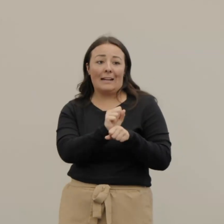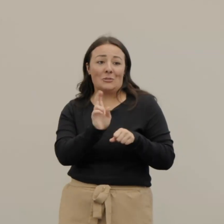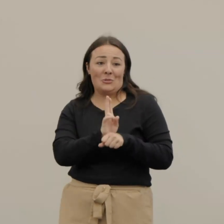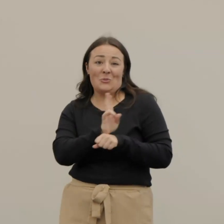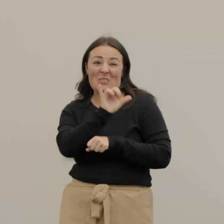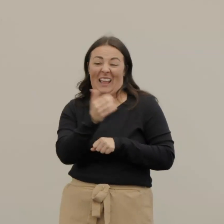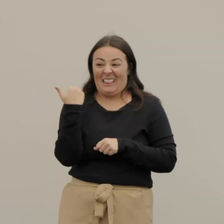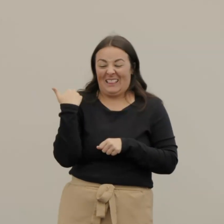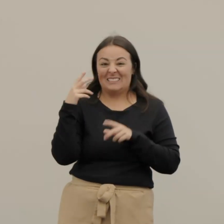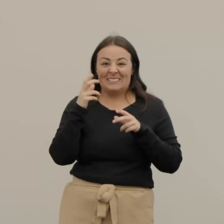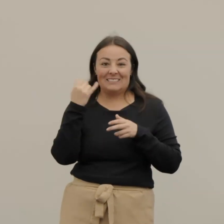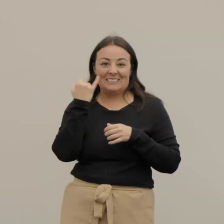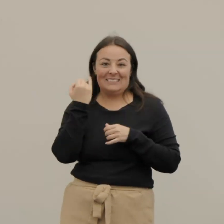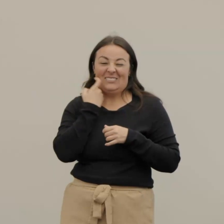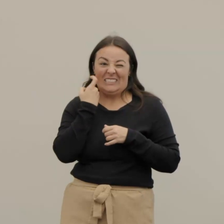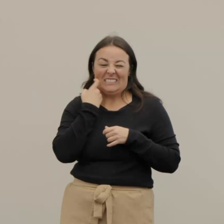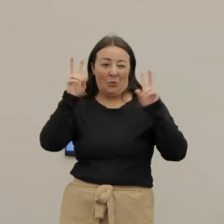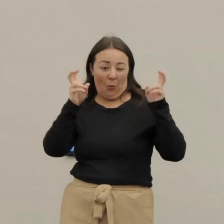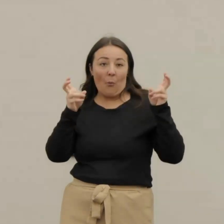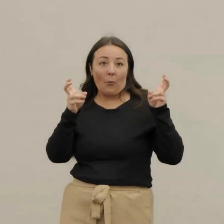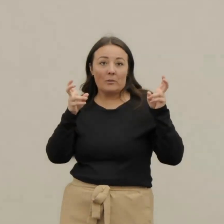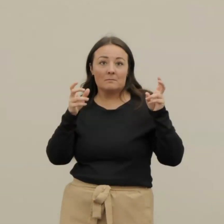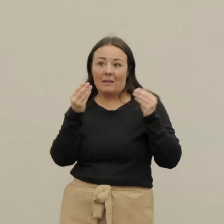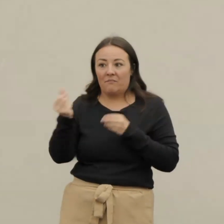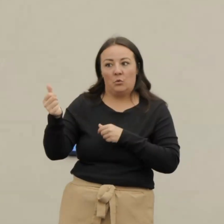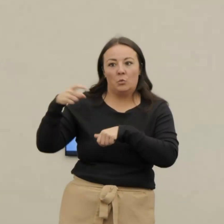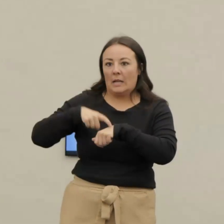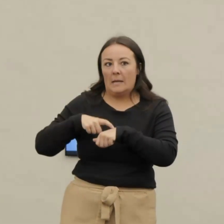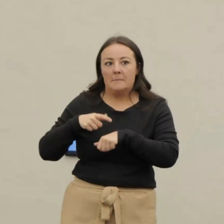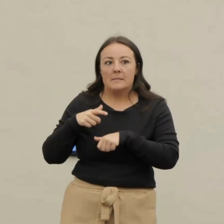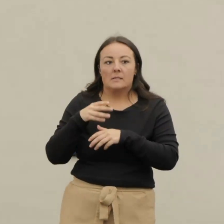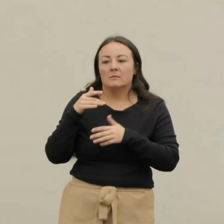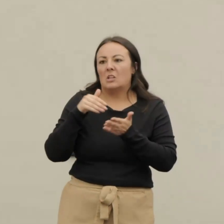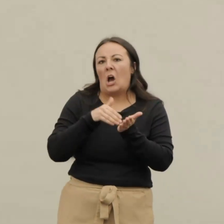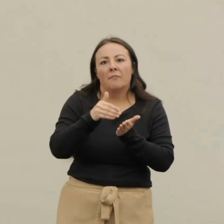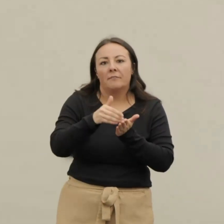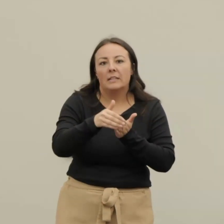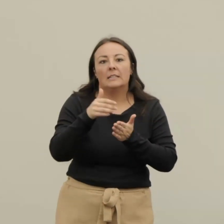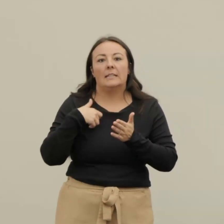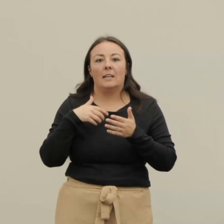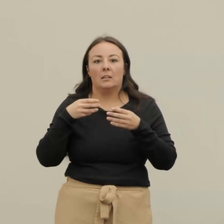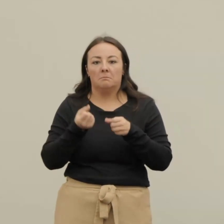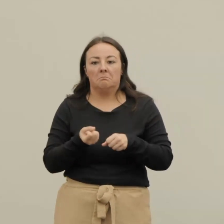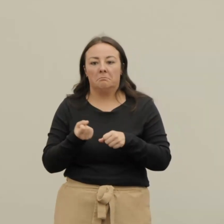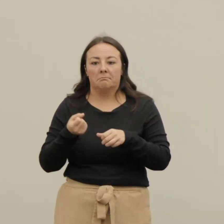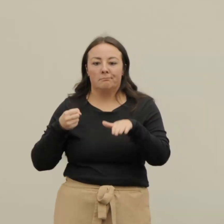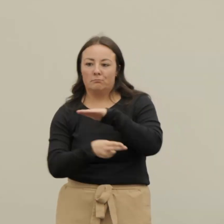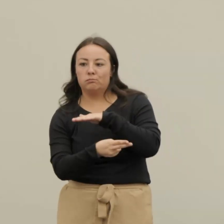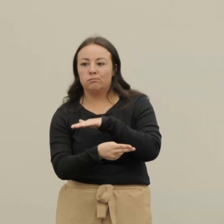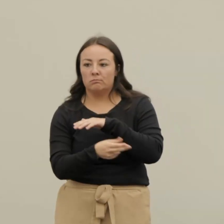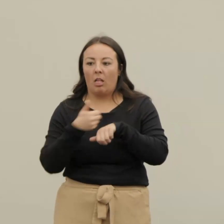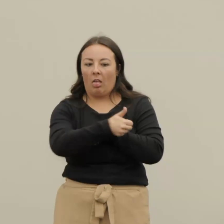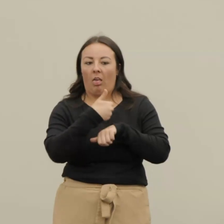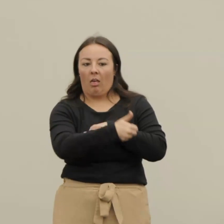that you said a couple of times. And he often threw other designers under the bus for